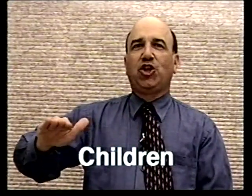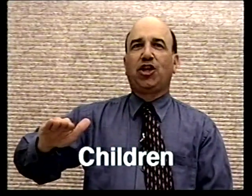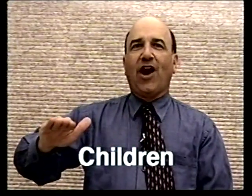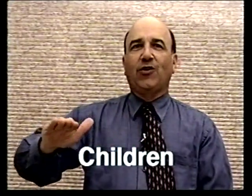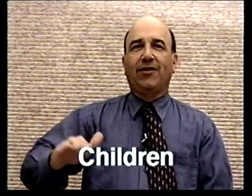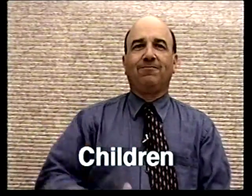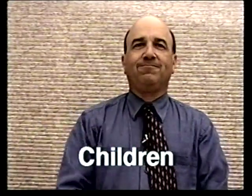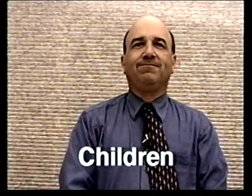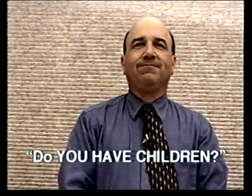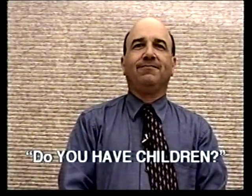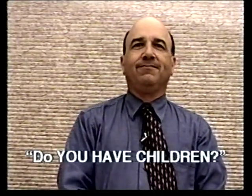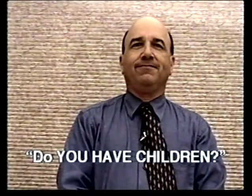children.